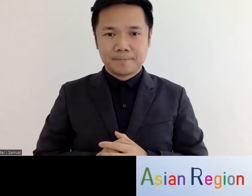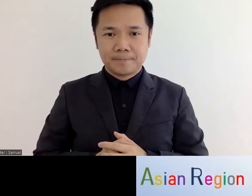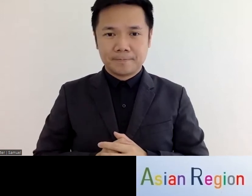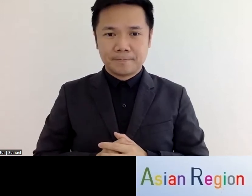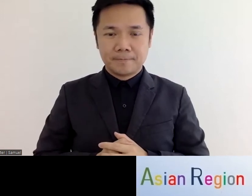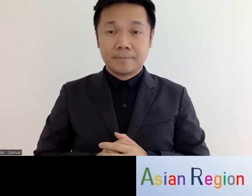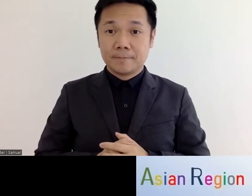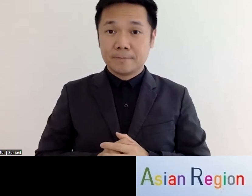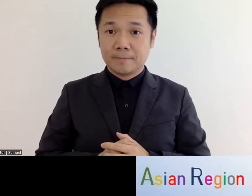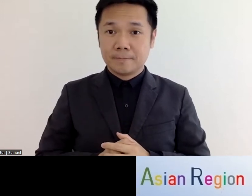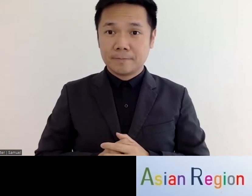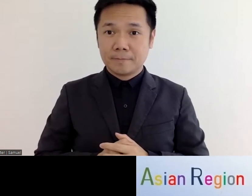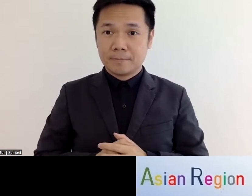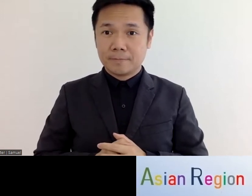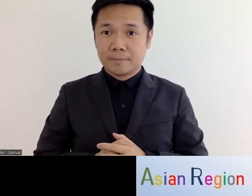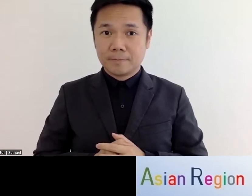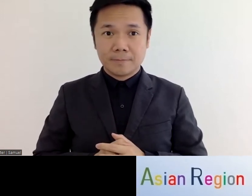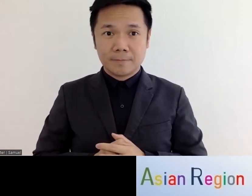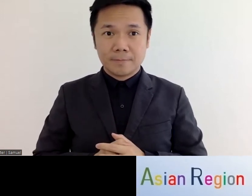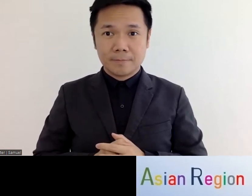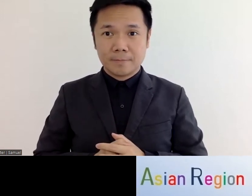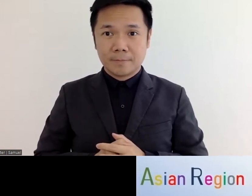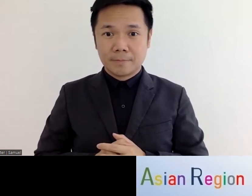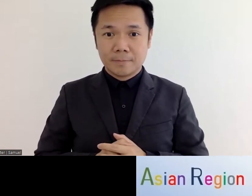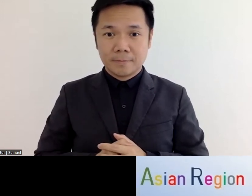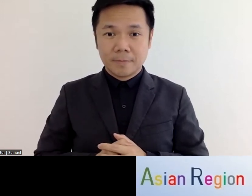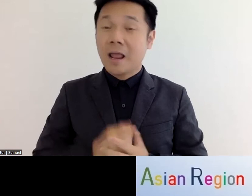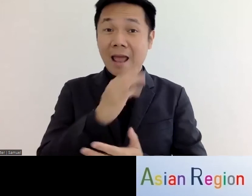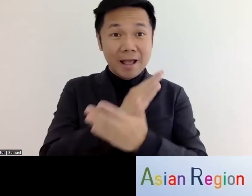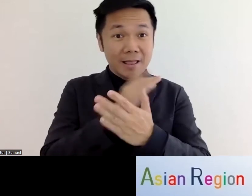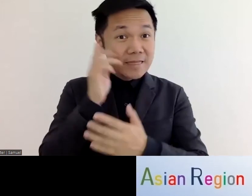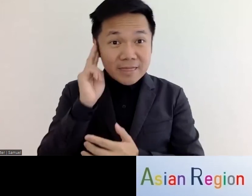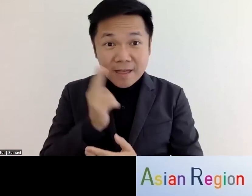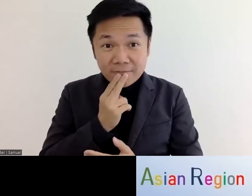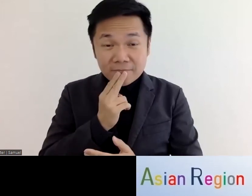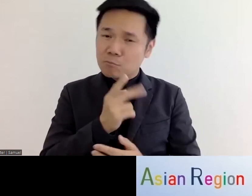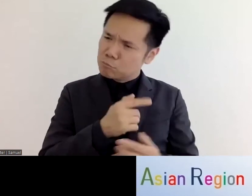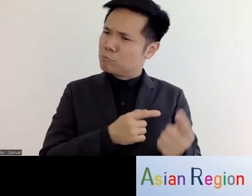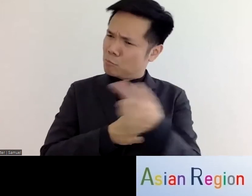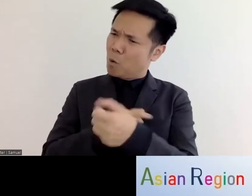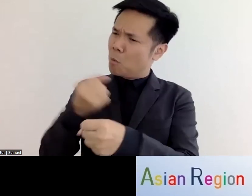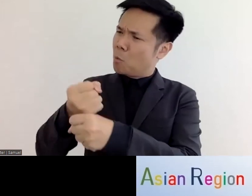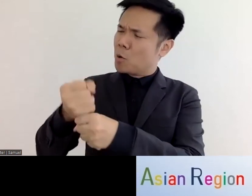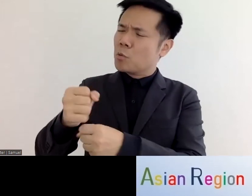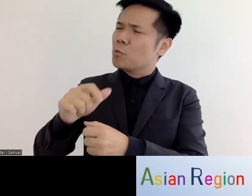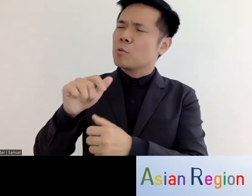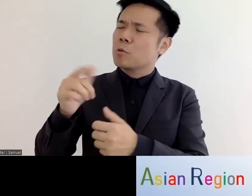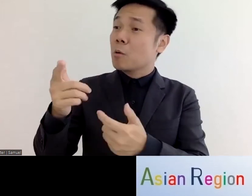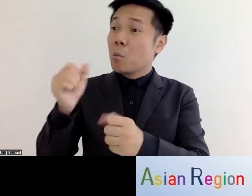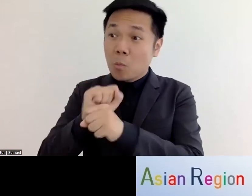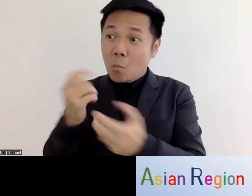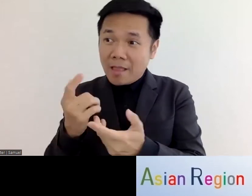where there is no uh, frequently communication is not needed. And in context of